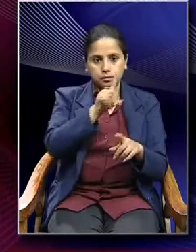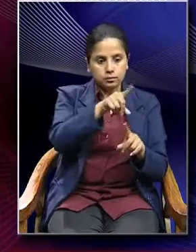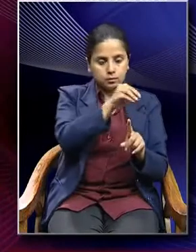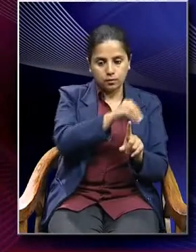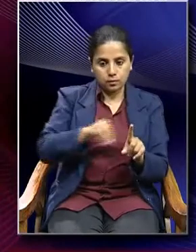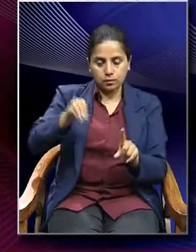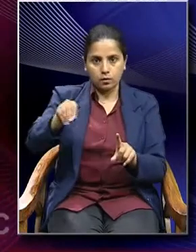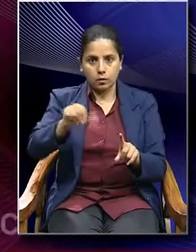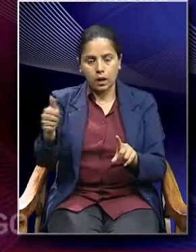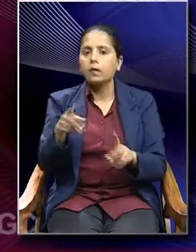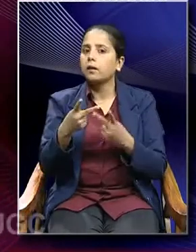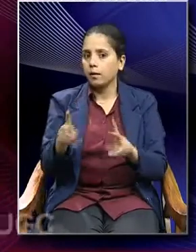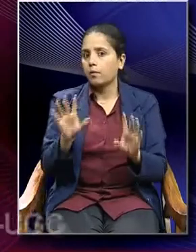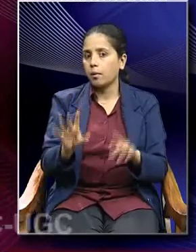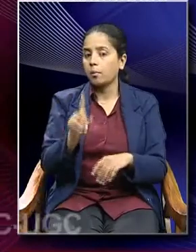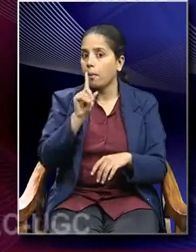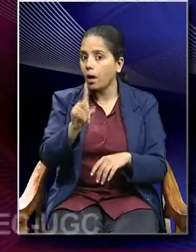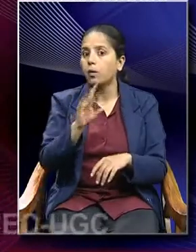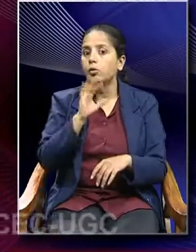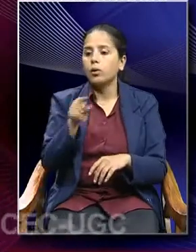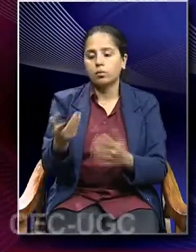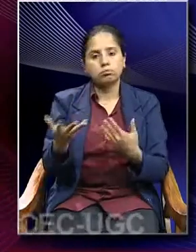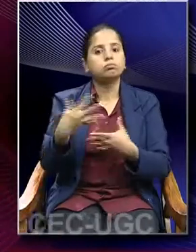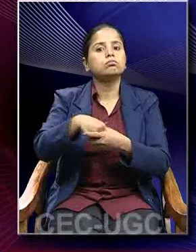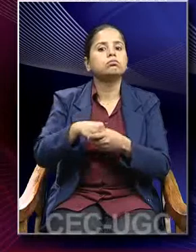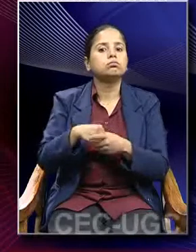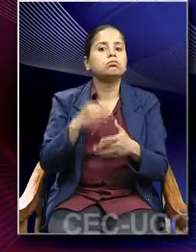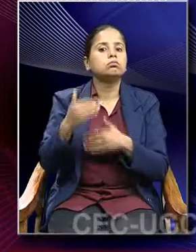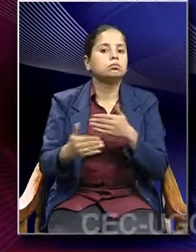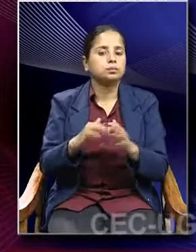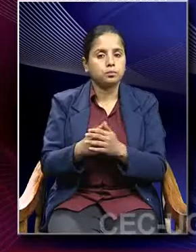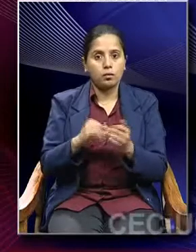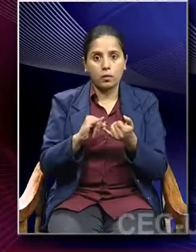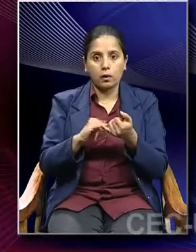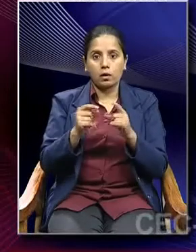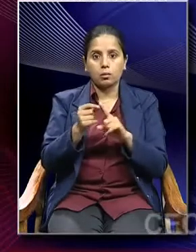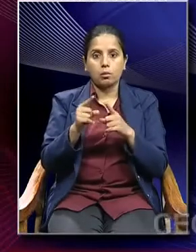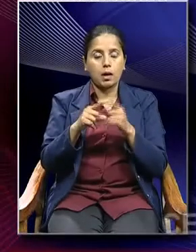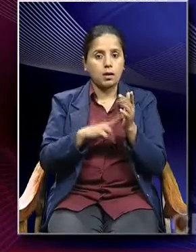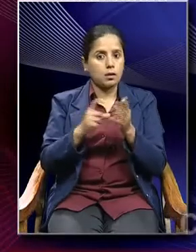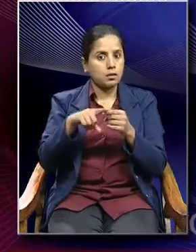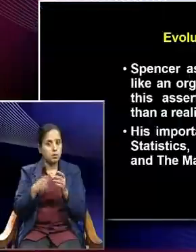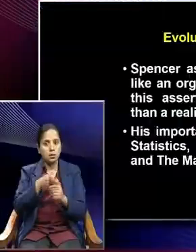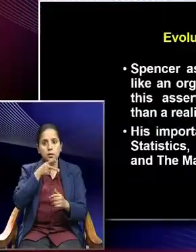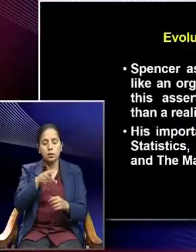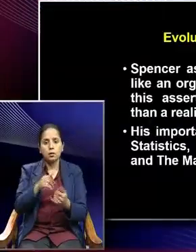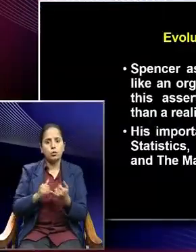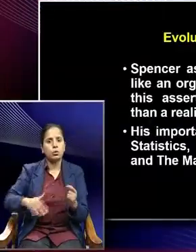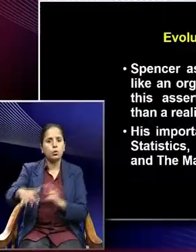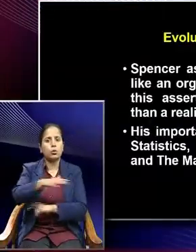other, there is difference, but yet it's getting integrated. Spencer asserted that society was like